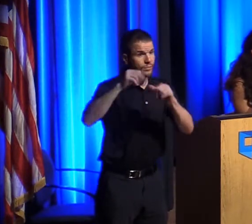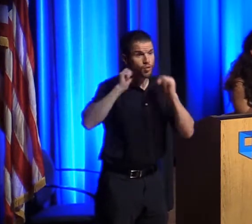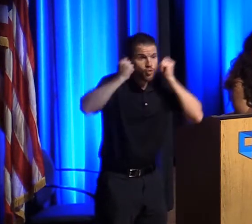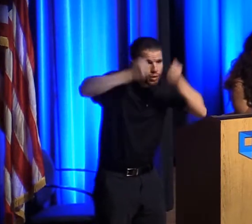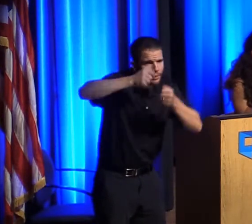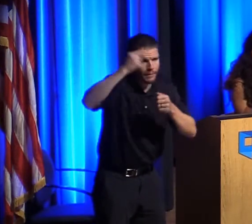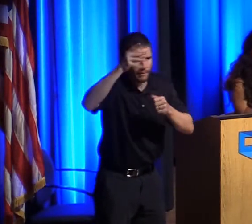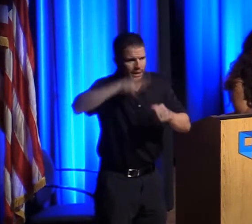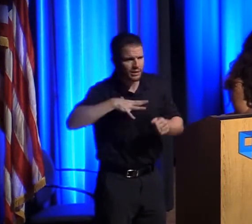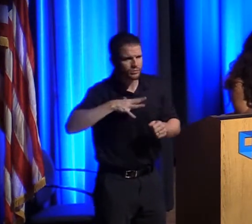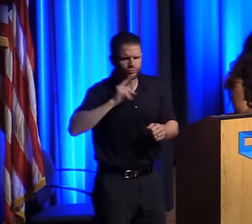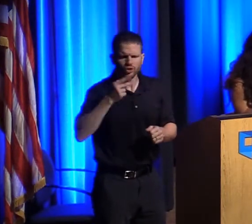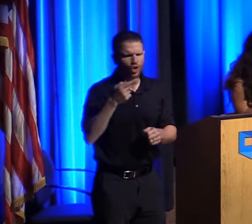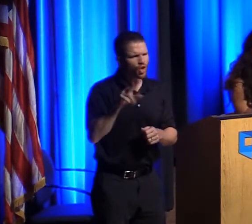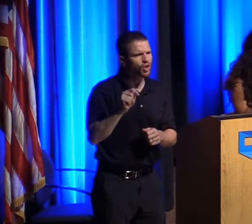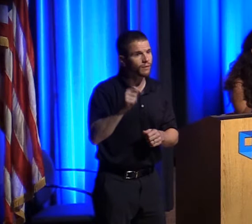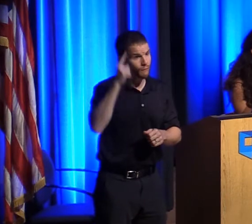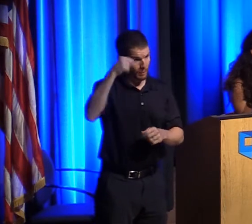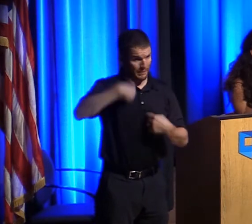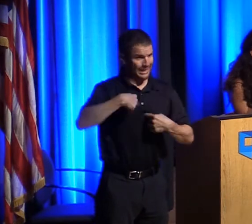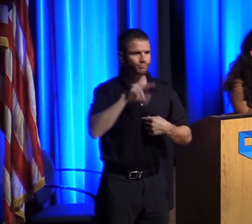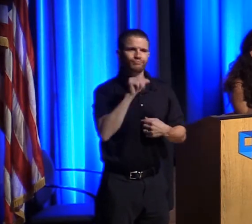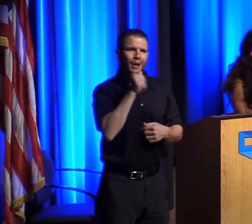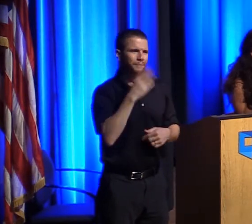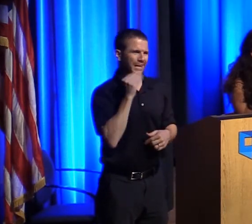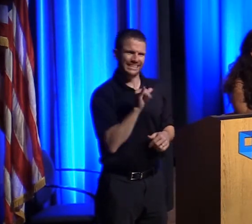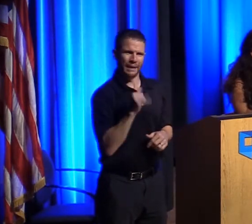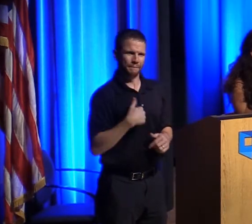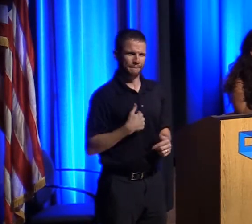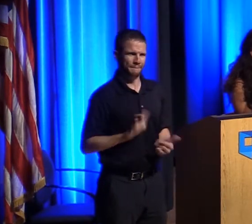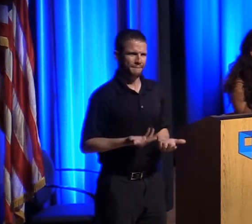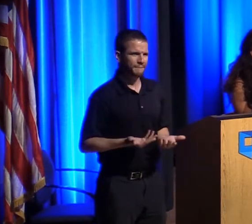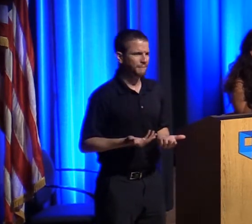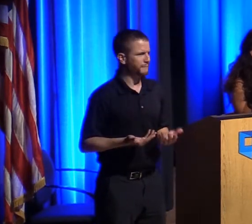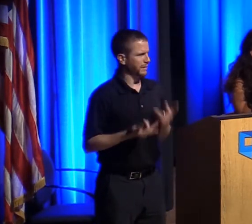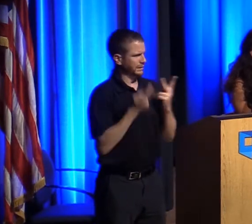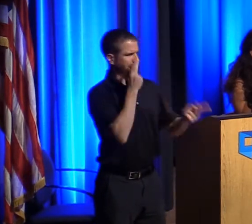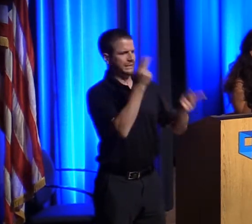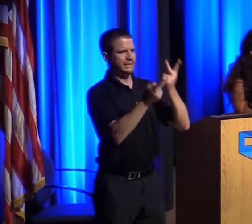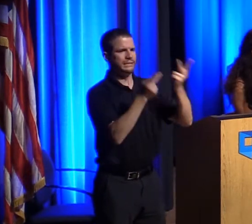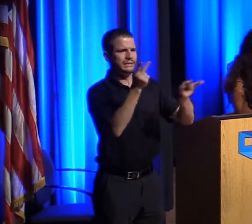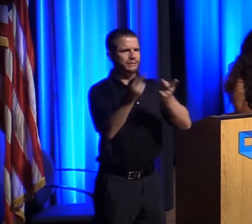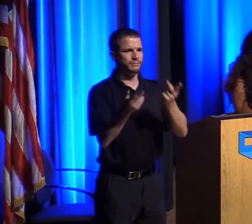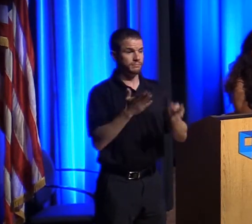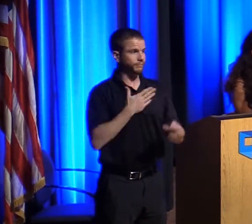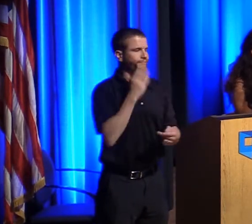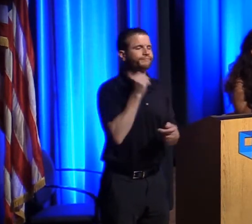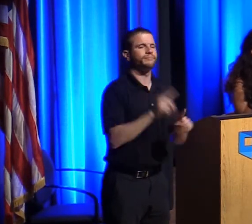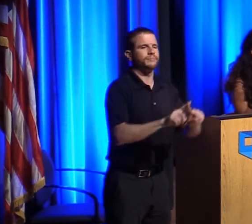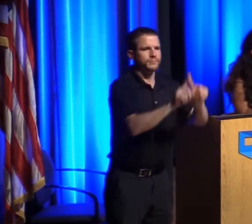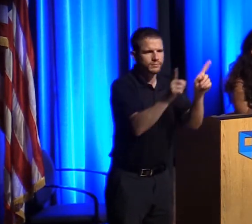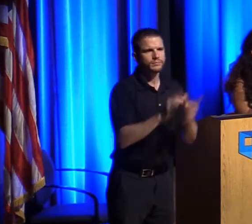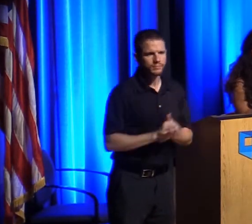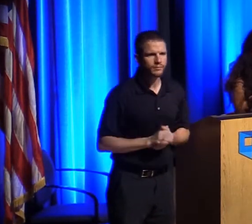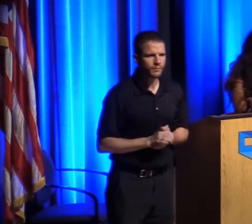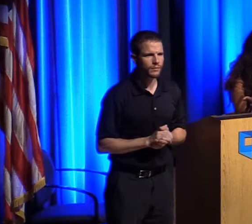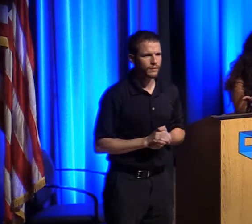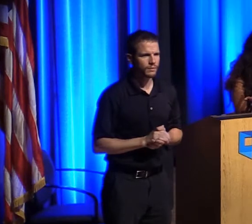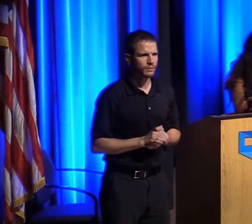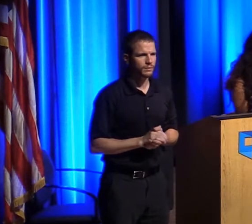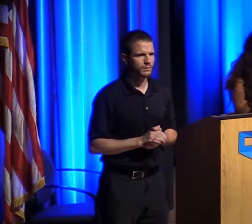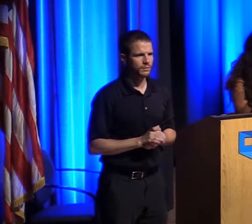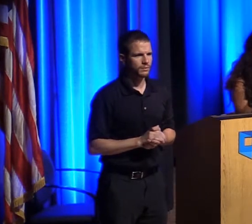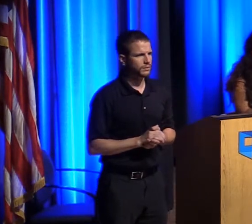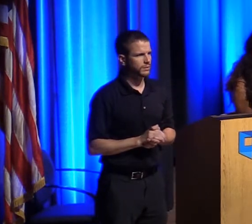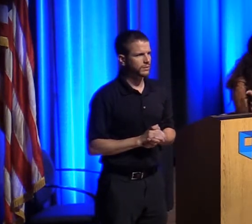extraordinarily painful and hurtful. And so I think it's complicated, and they affect many